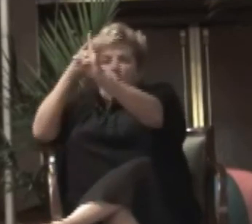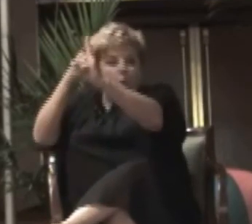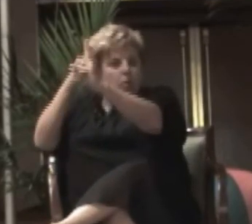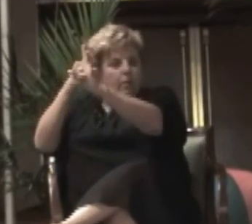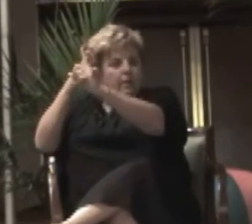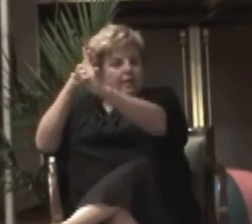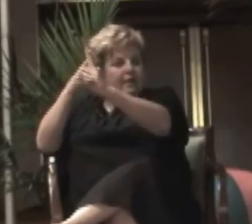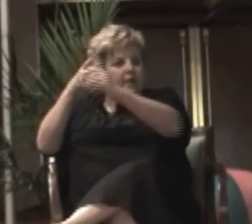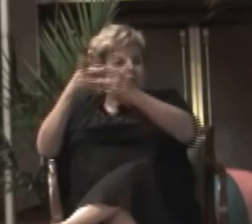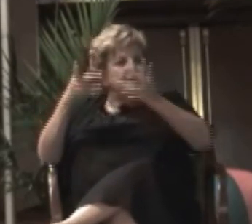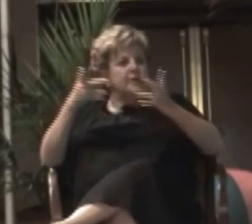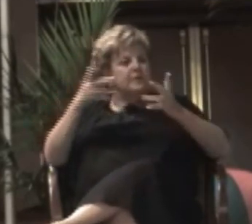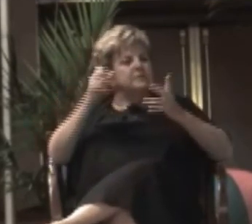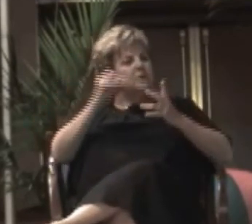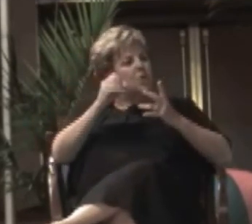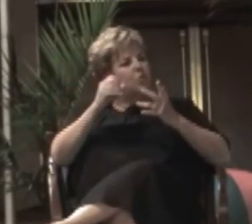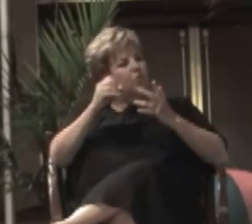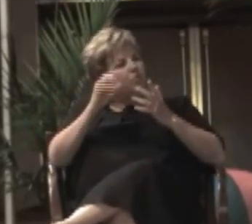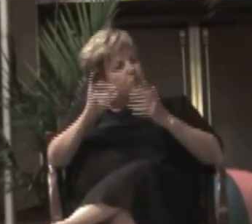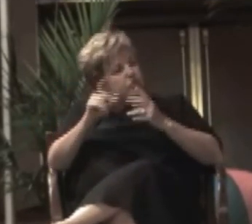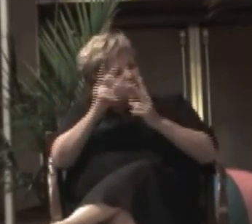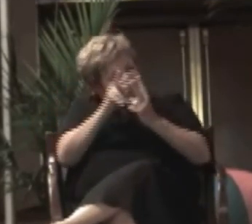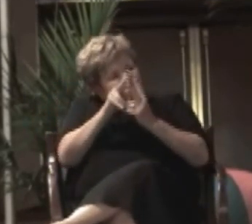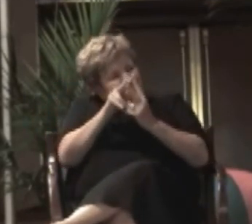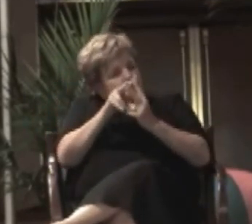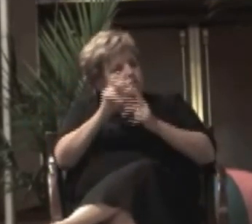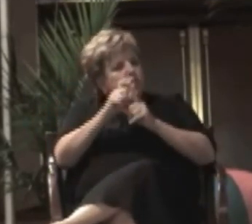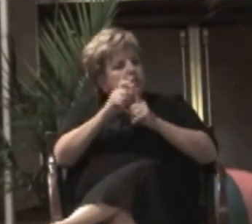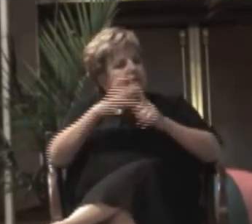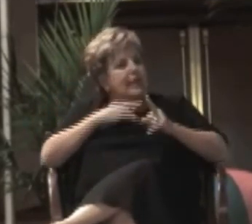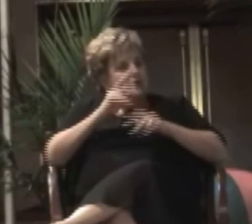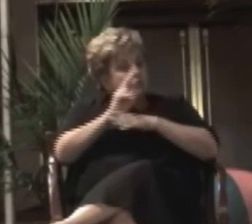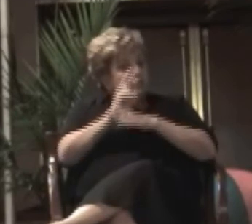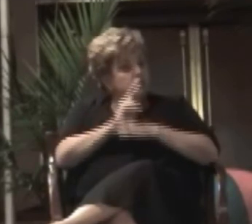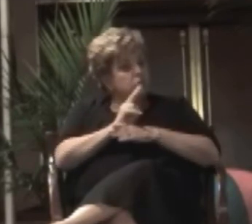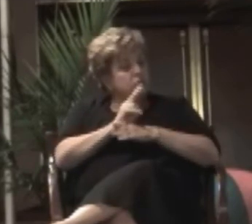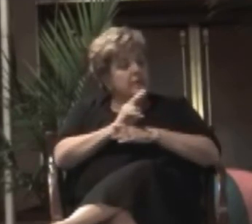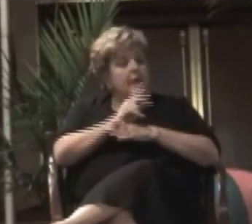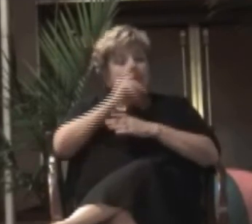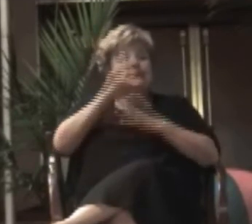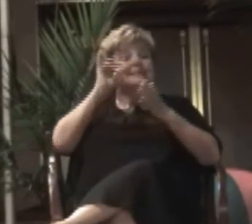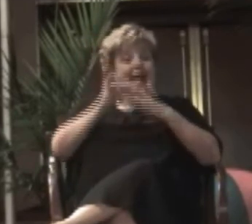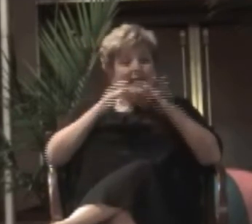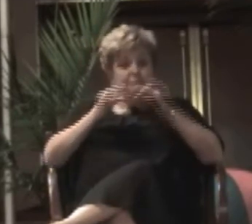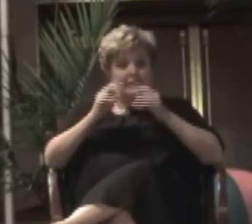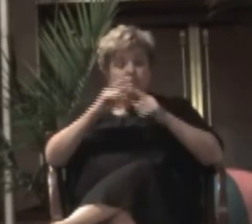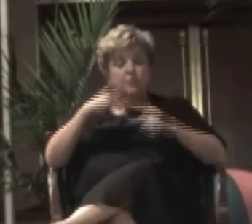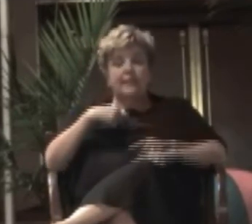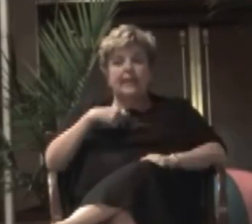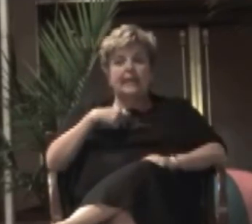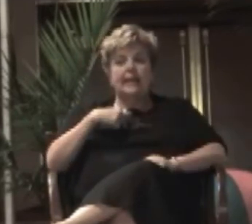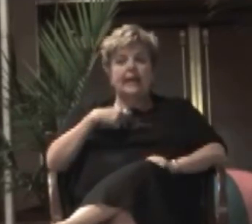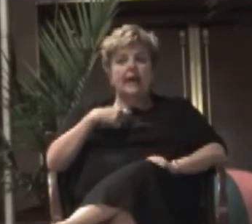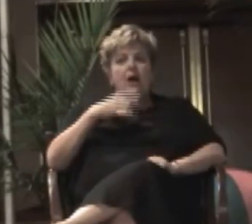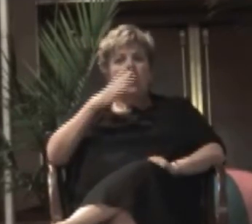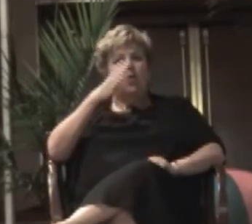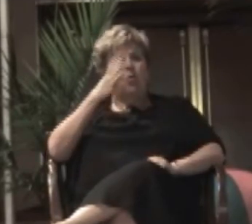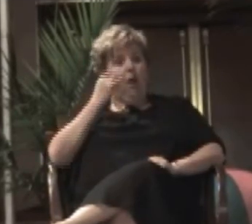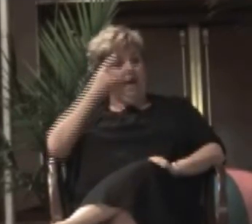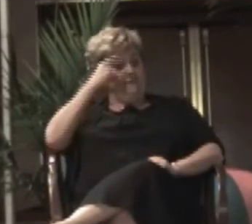frame it in those things, because that explains to me a lot about why I crashed and burned